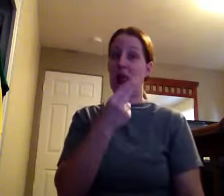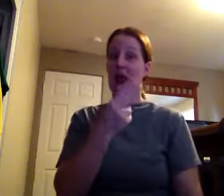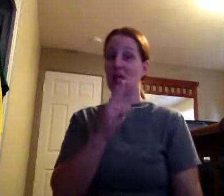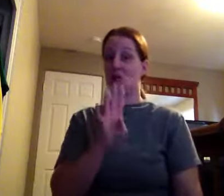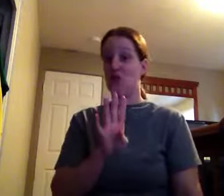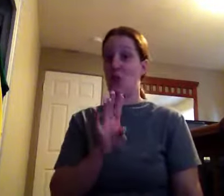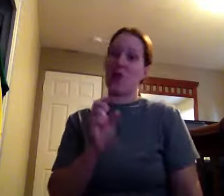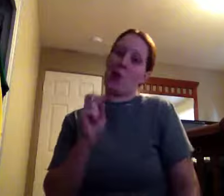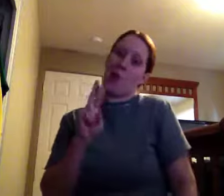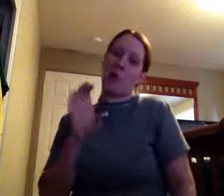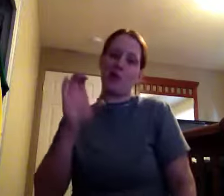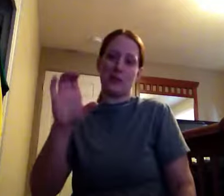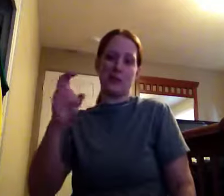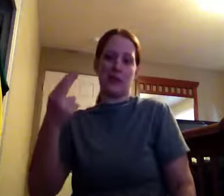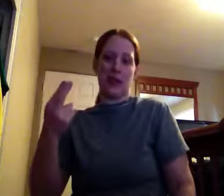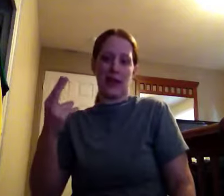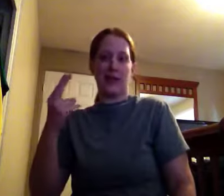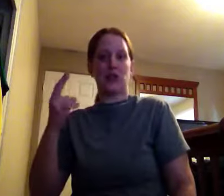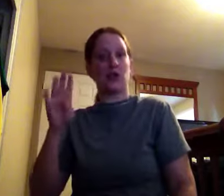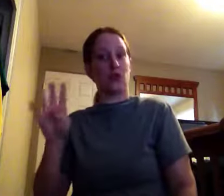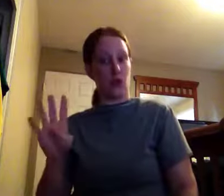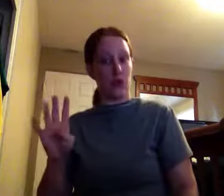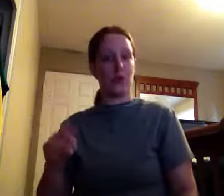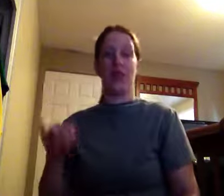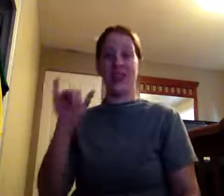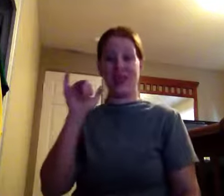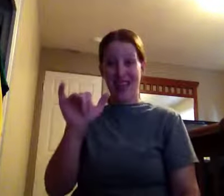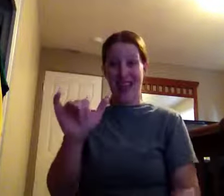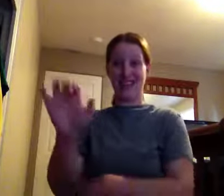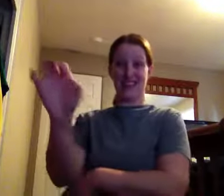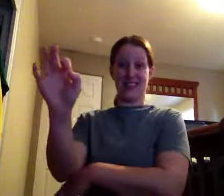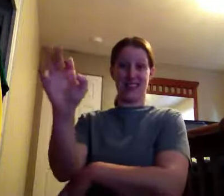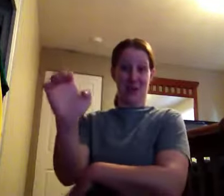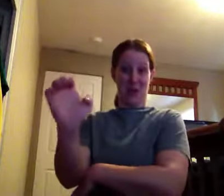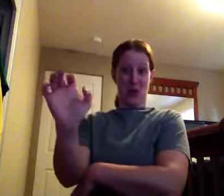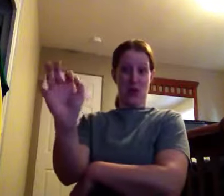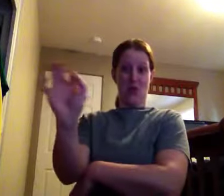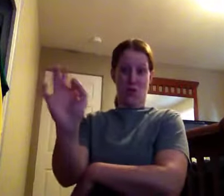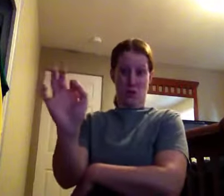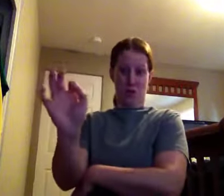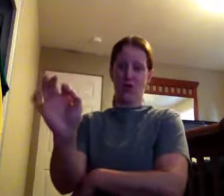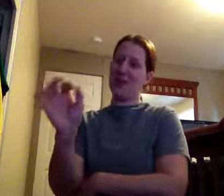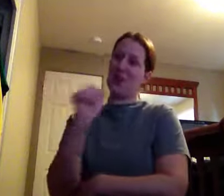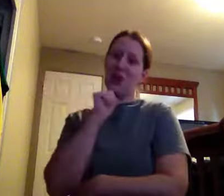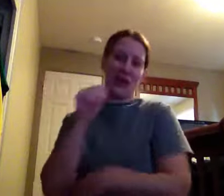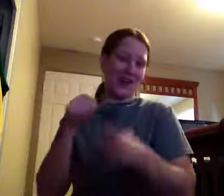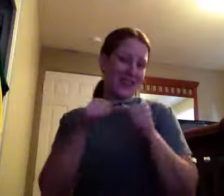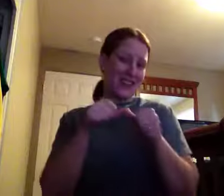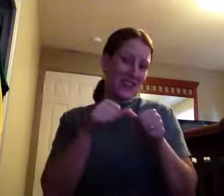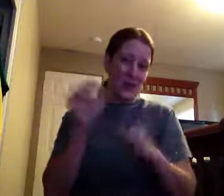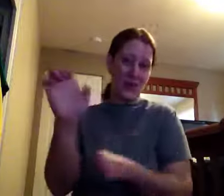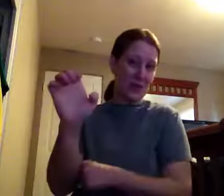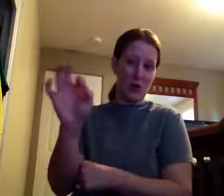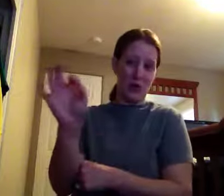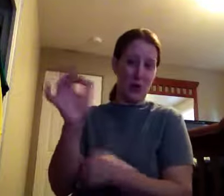formula. We're not going to do this step right now. I have a whole other podcast that we'll do for that step, but for right now we're